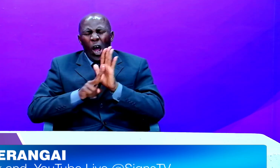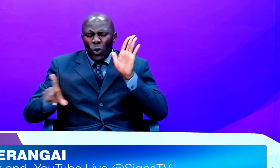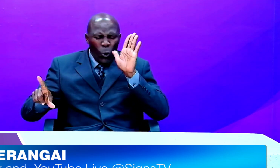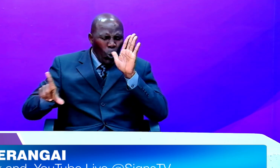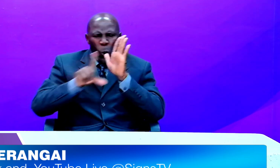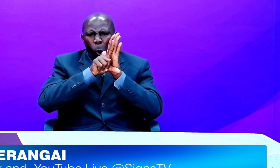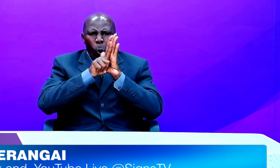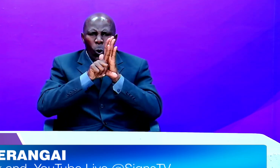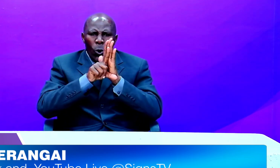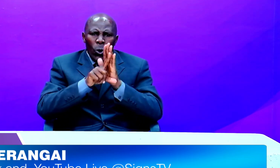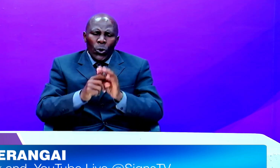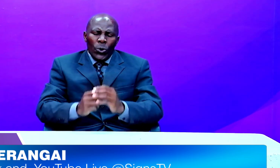law.